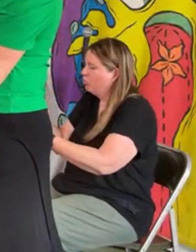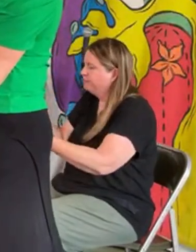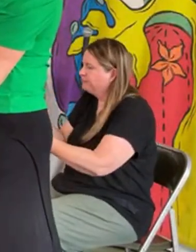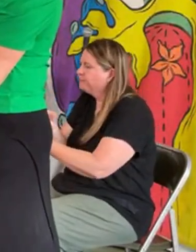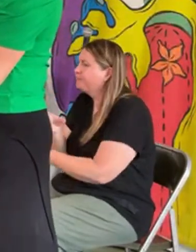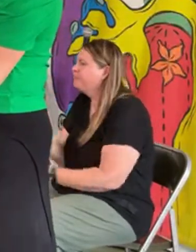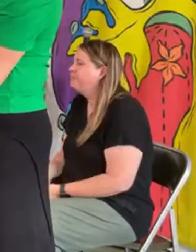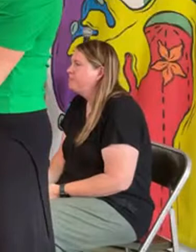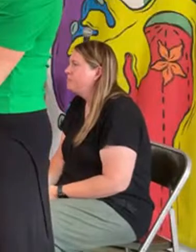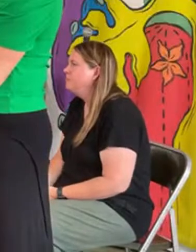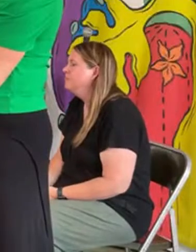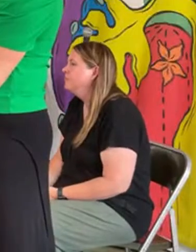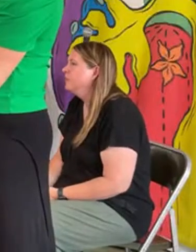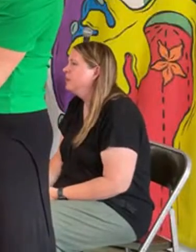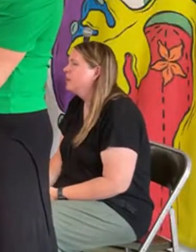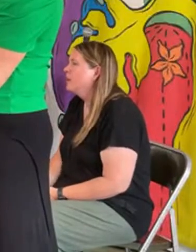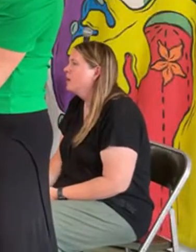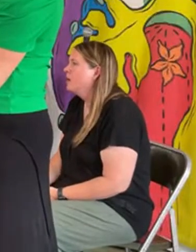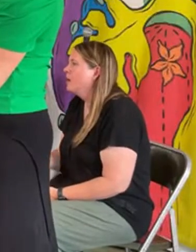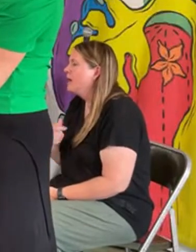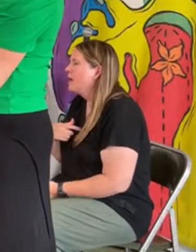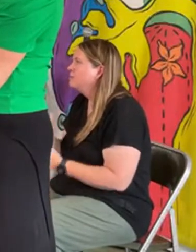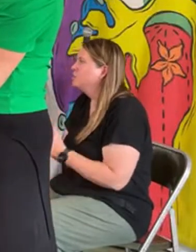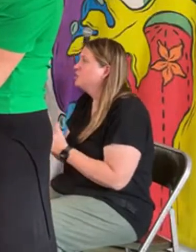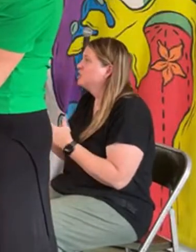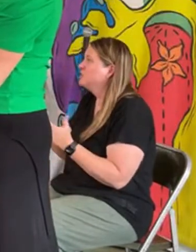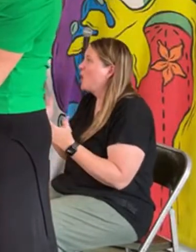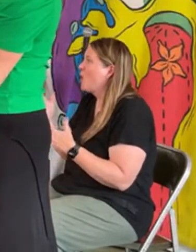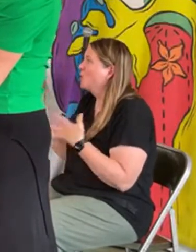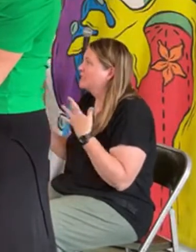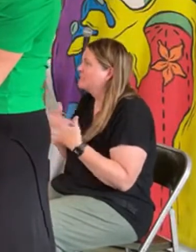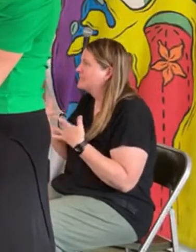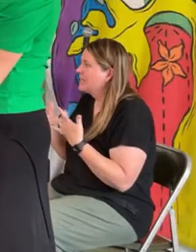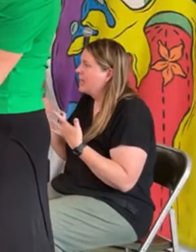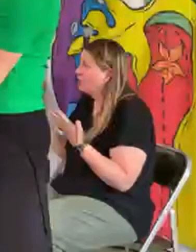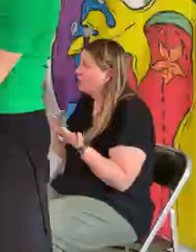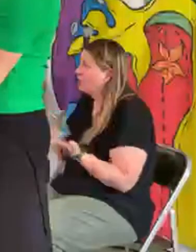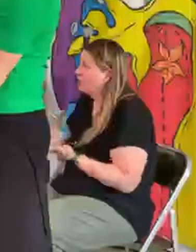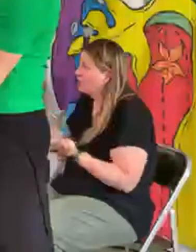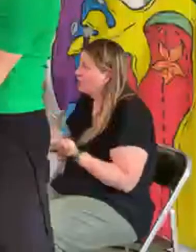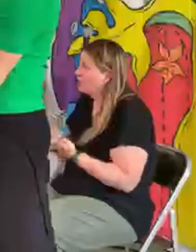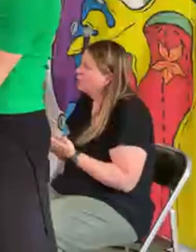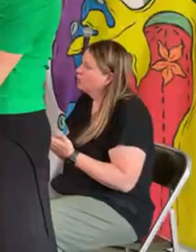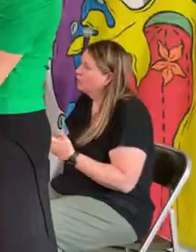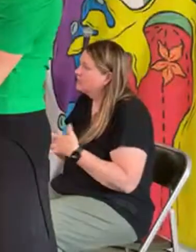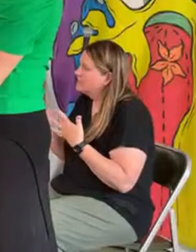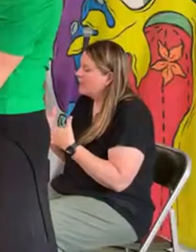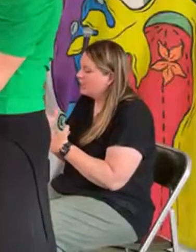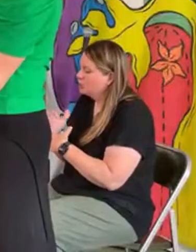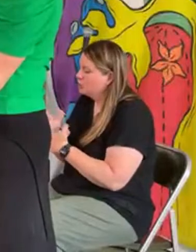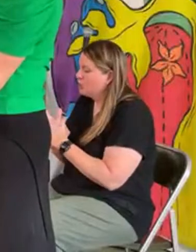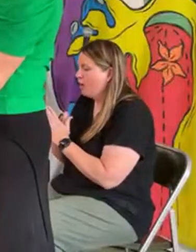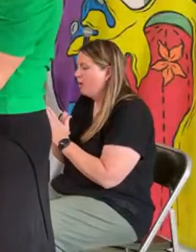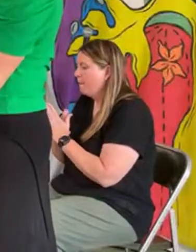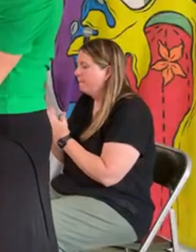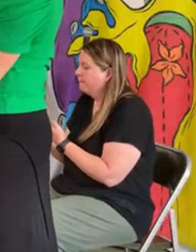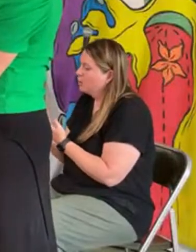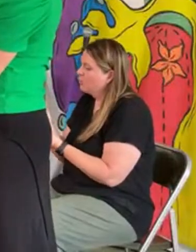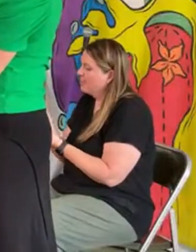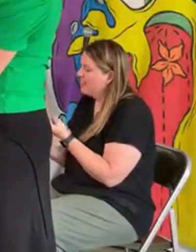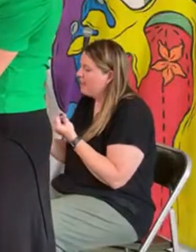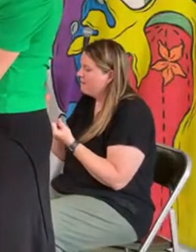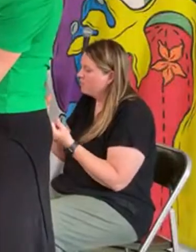And I'm just so excited that you're here and so delighted to share your book with everyone in the